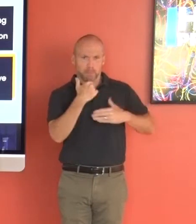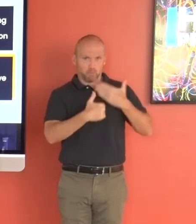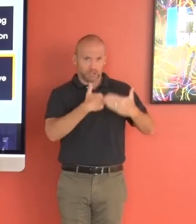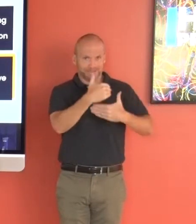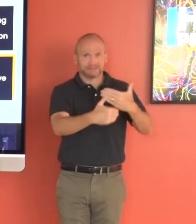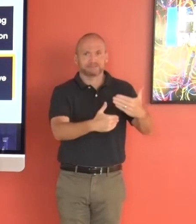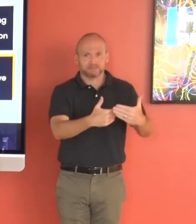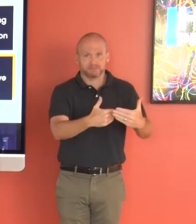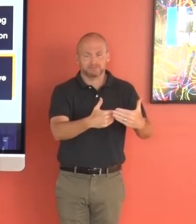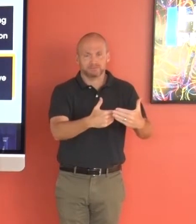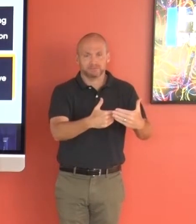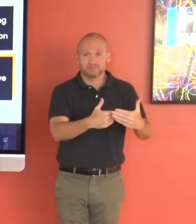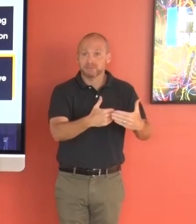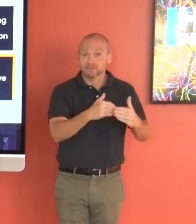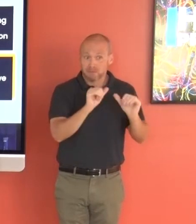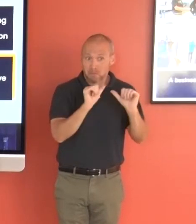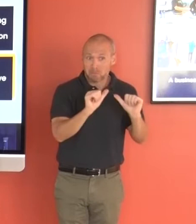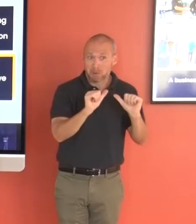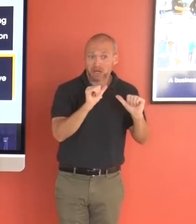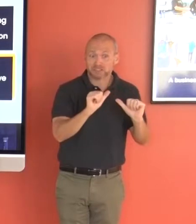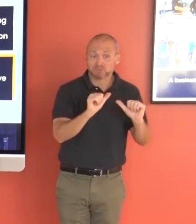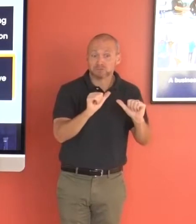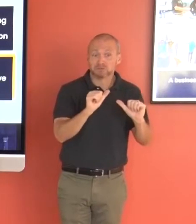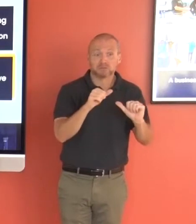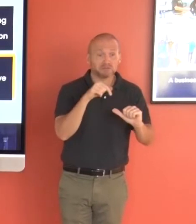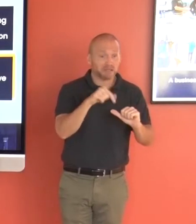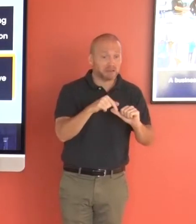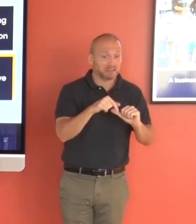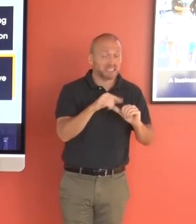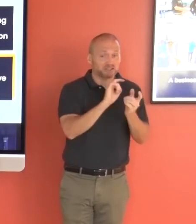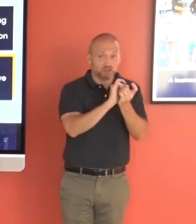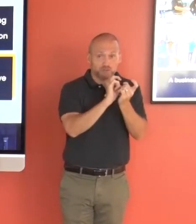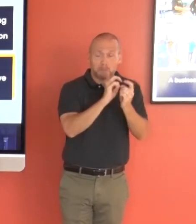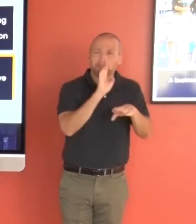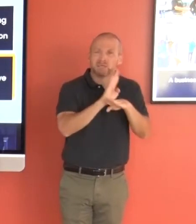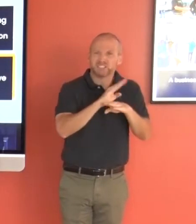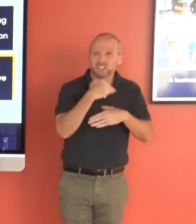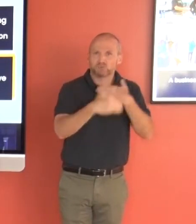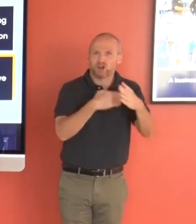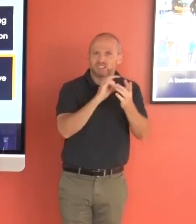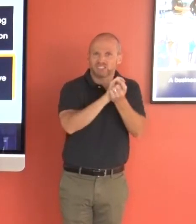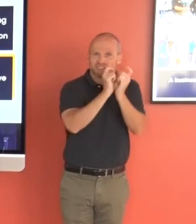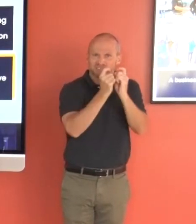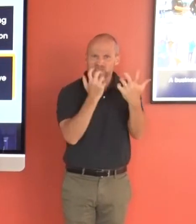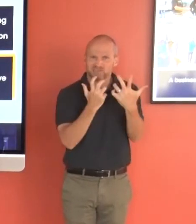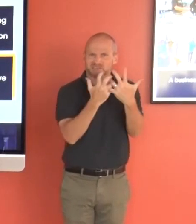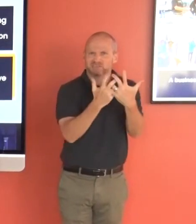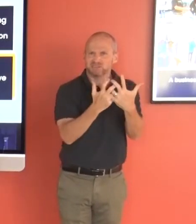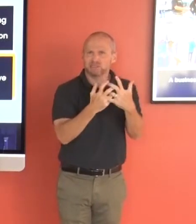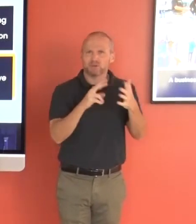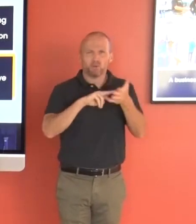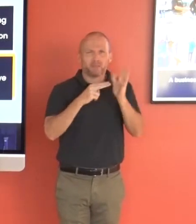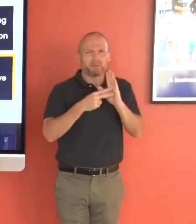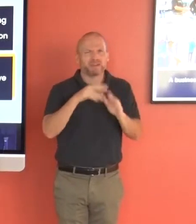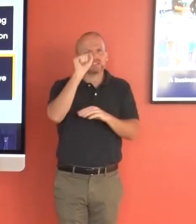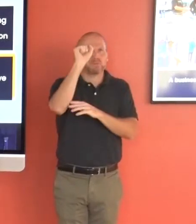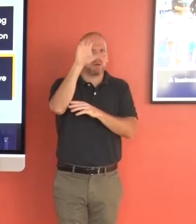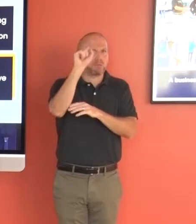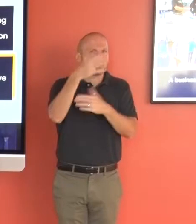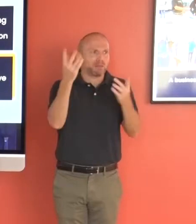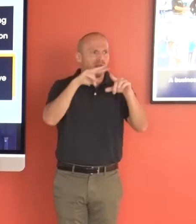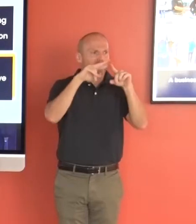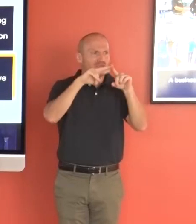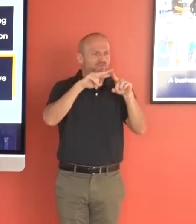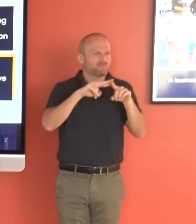processes. Is there a chance for business process re-engineering? And what do I mean by that? I threw a lot of vocabulary words out